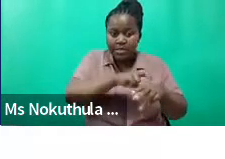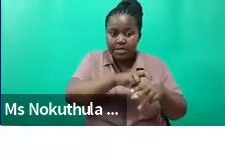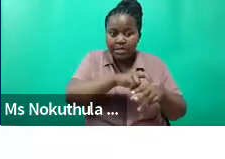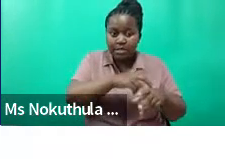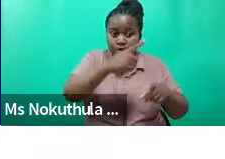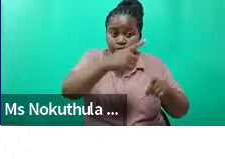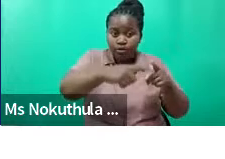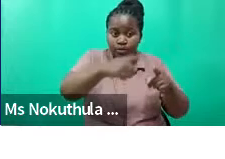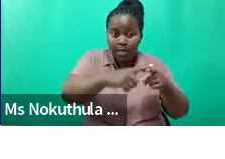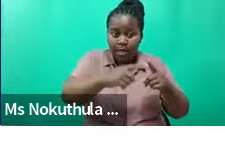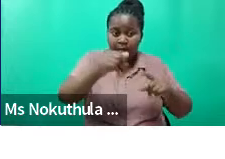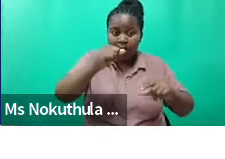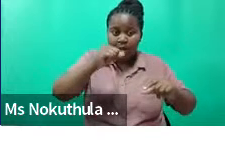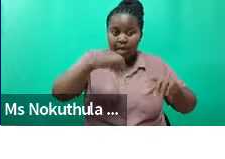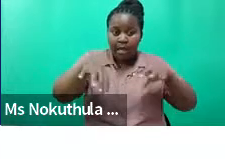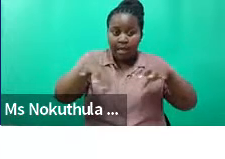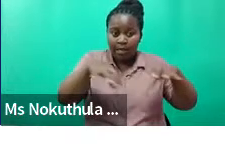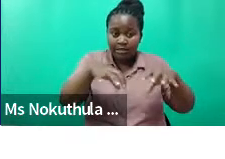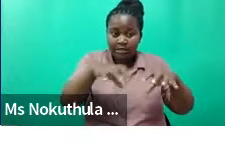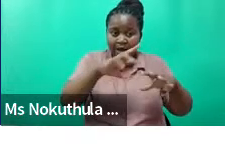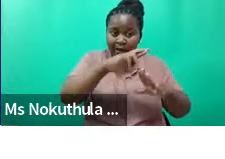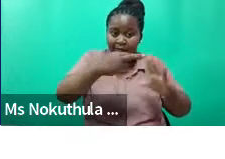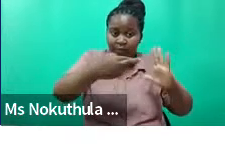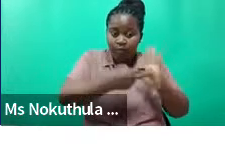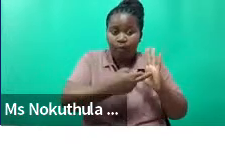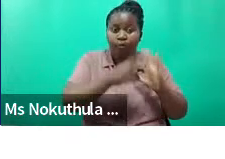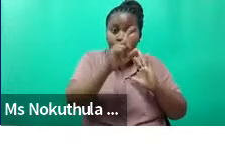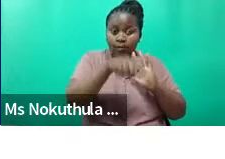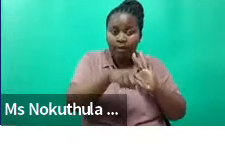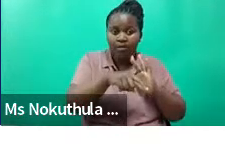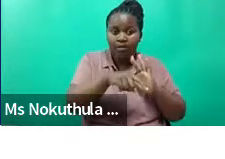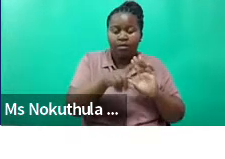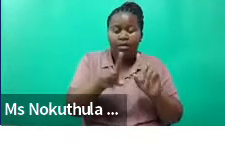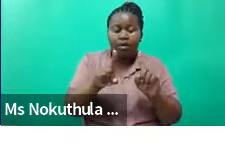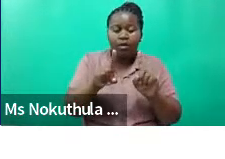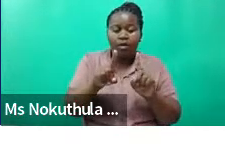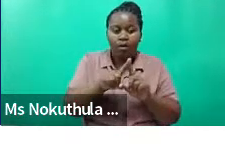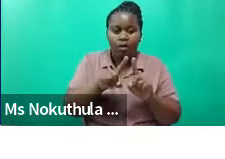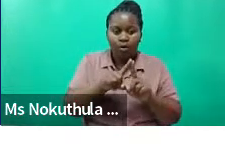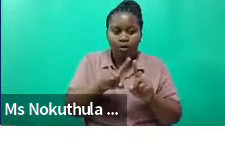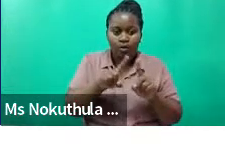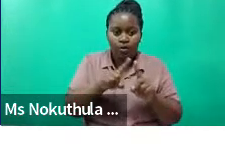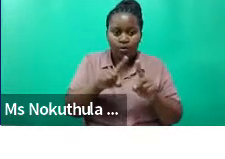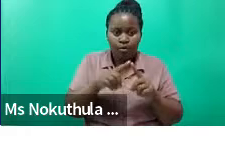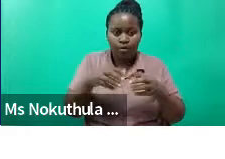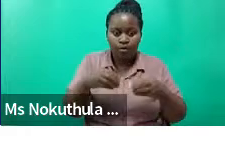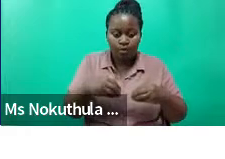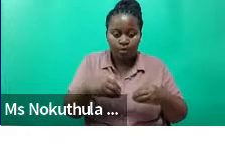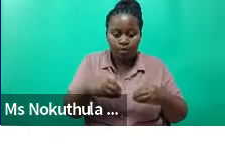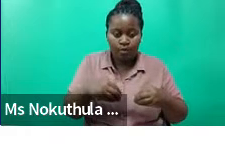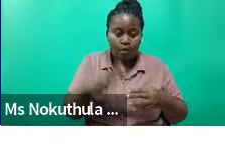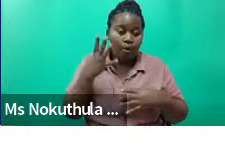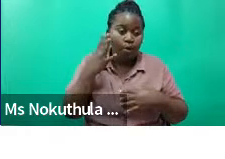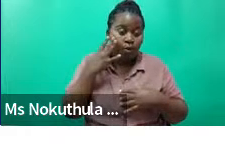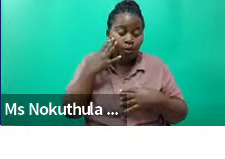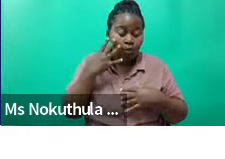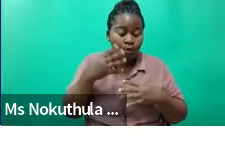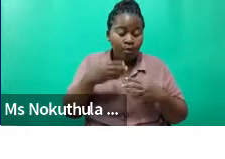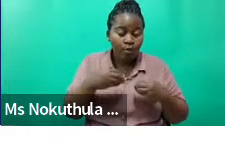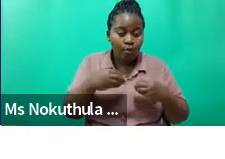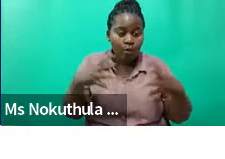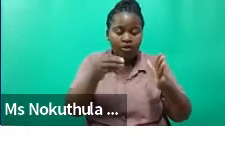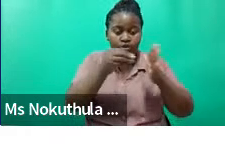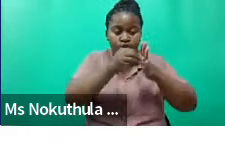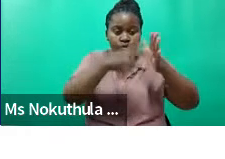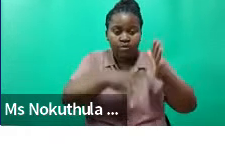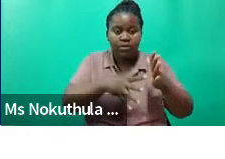role. And that this role should actually be at the beginning of when students are registering. And then we spoke